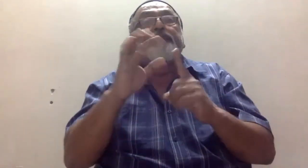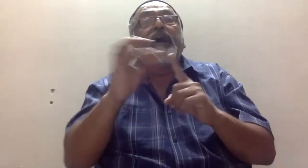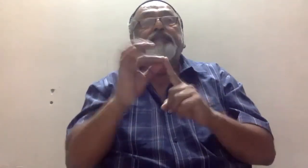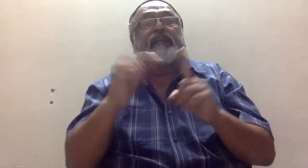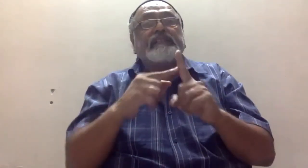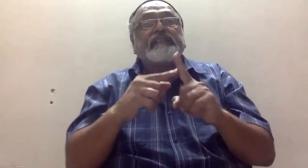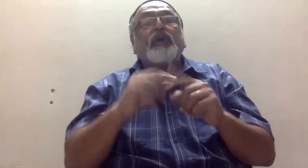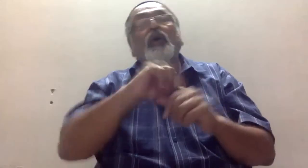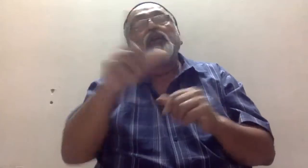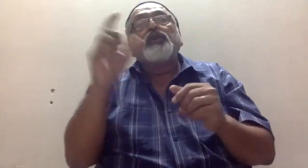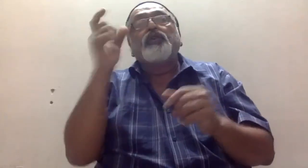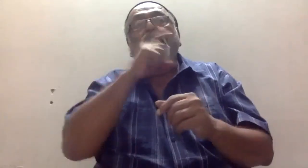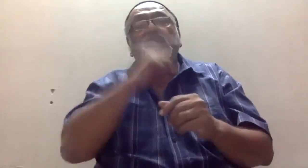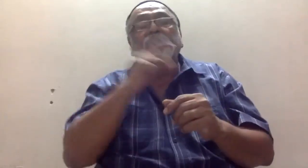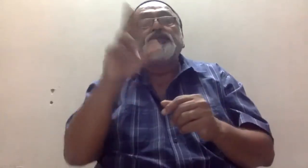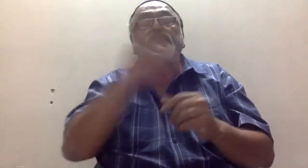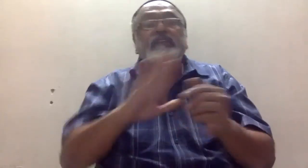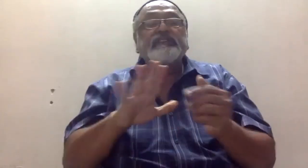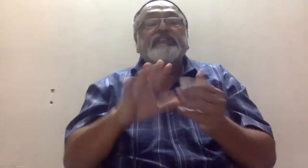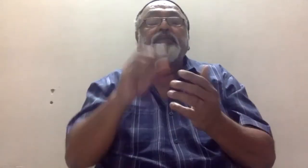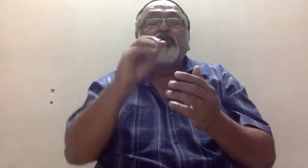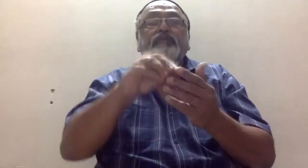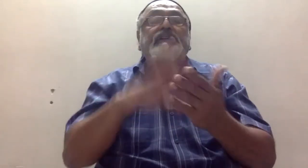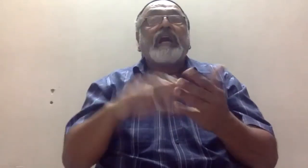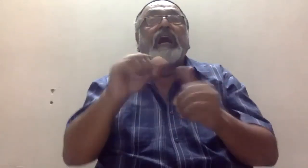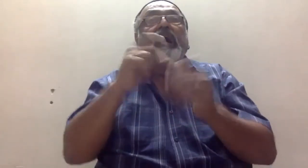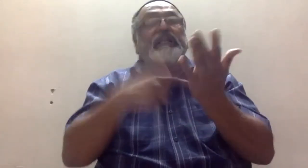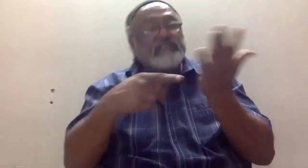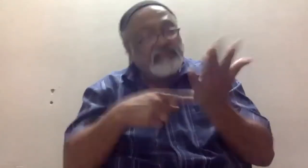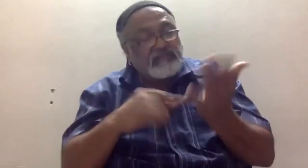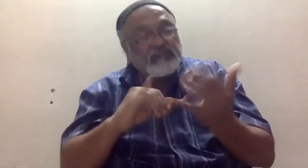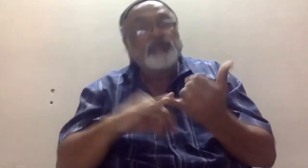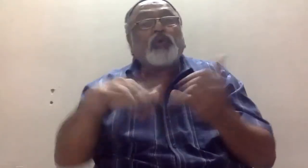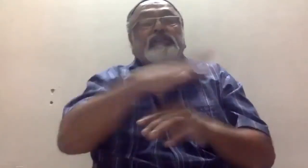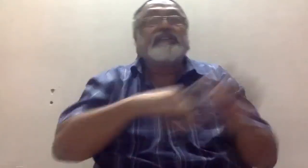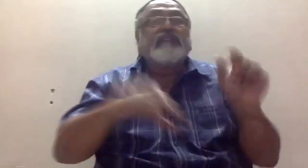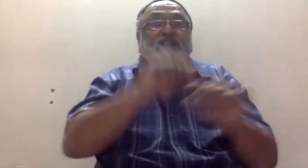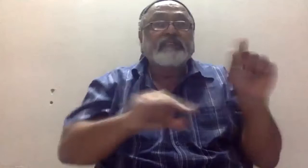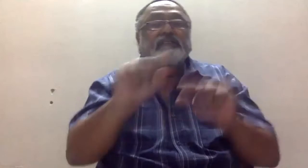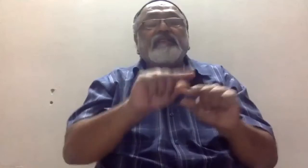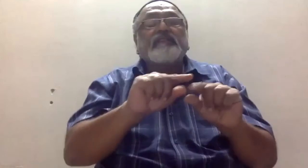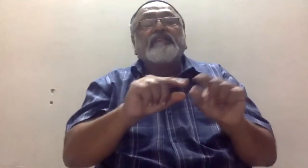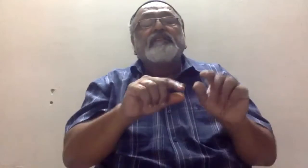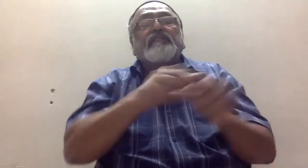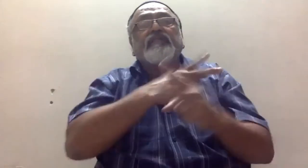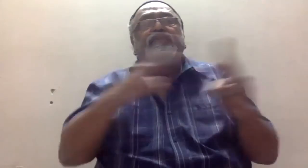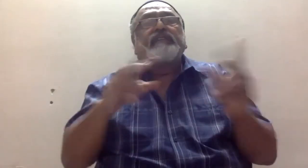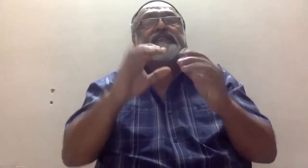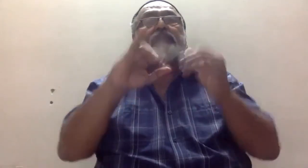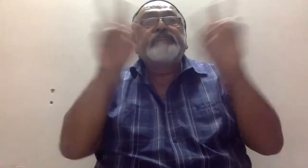other studies like arts and social sciences and people who are studying different subjects. In fact, the new NEP